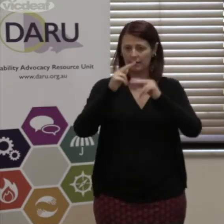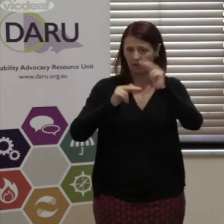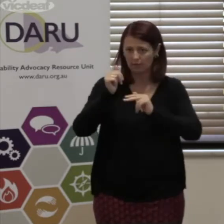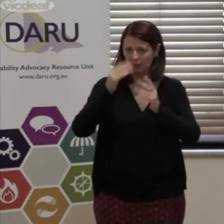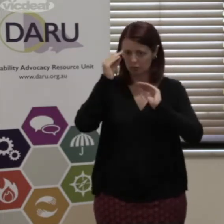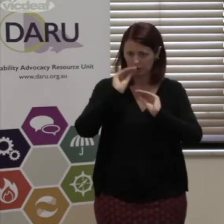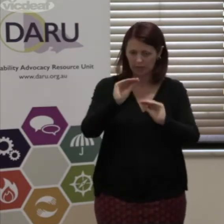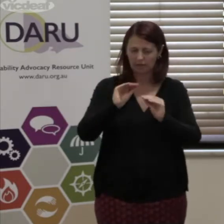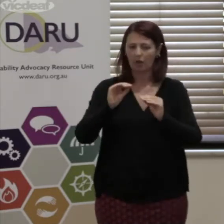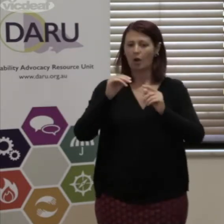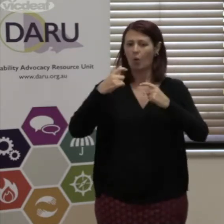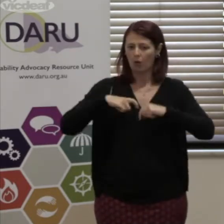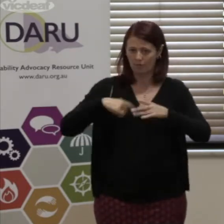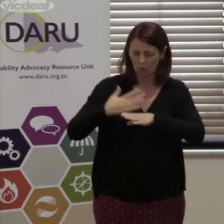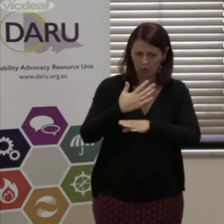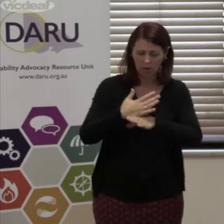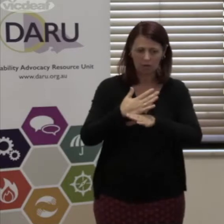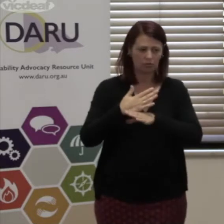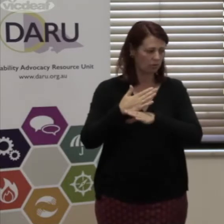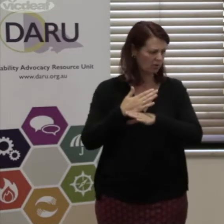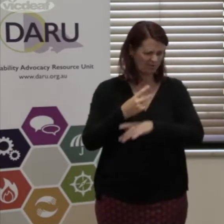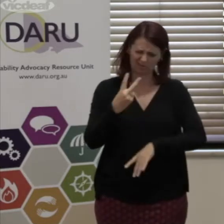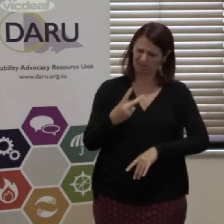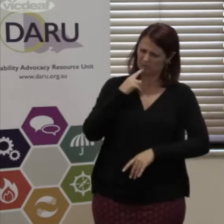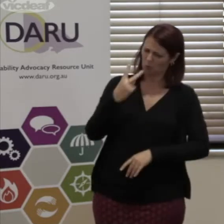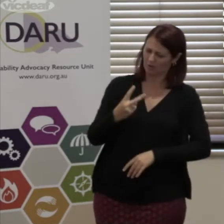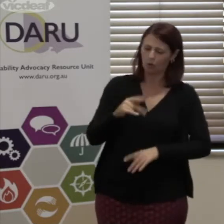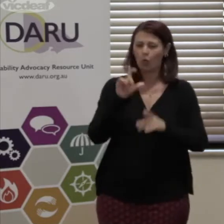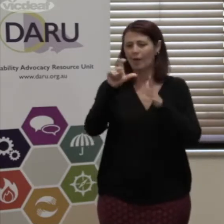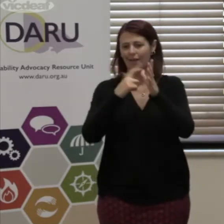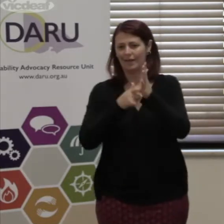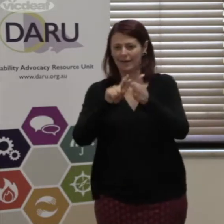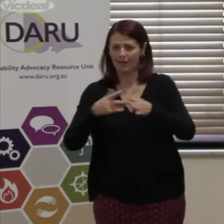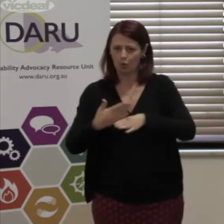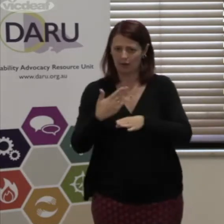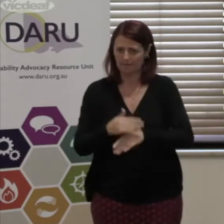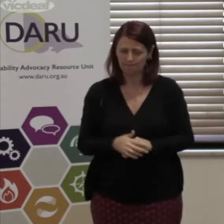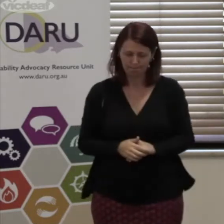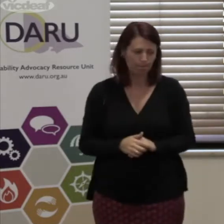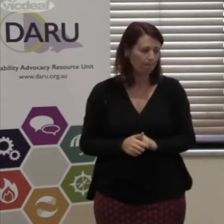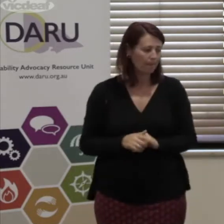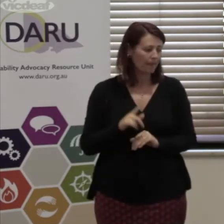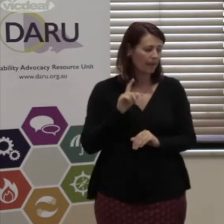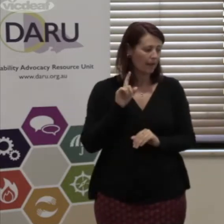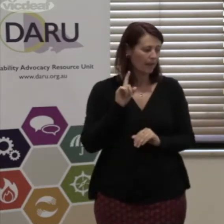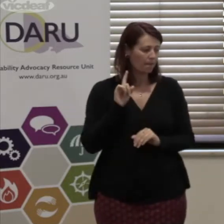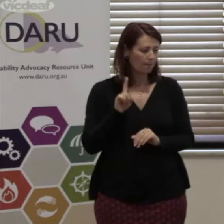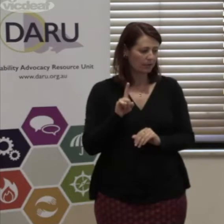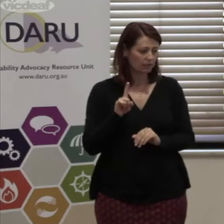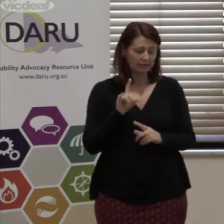social worker, welfare worker, that's mentioned twice, or other care worker. But it